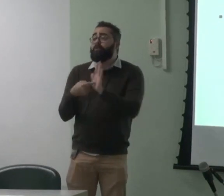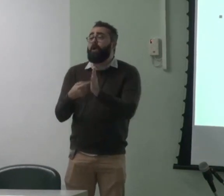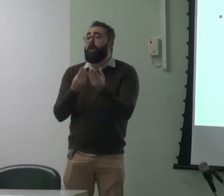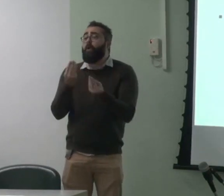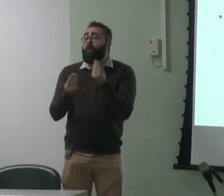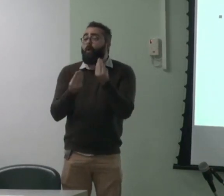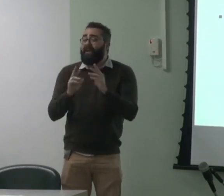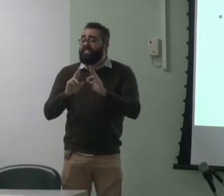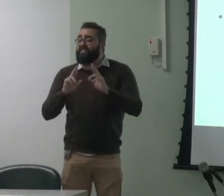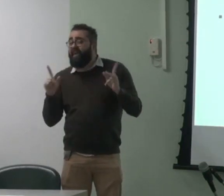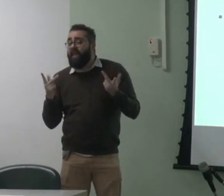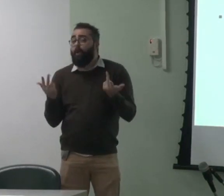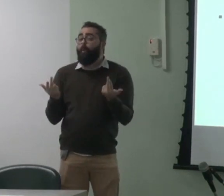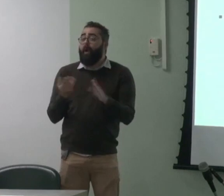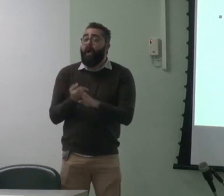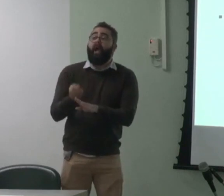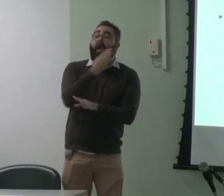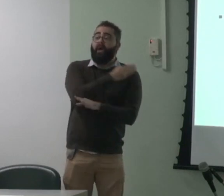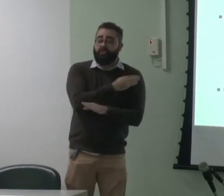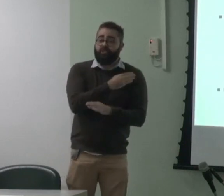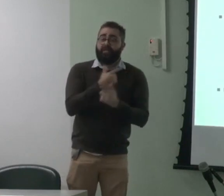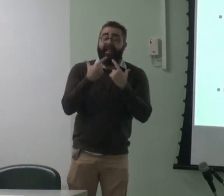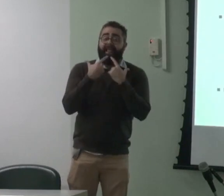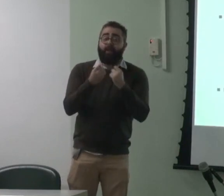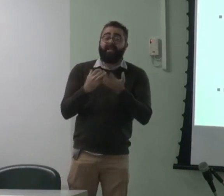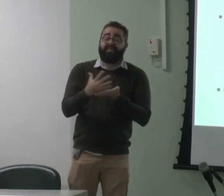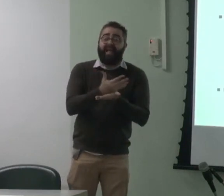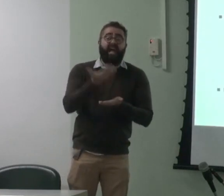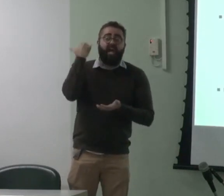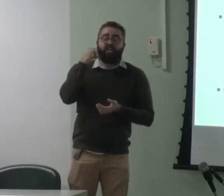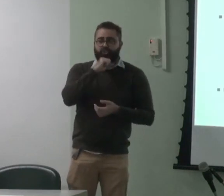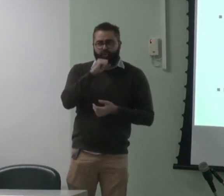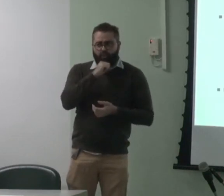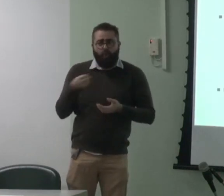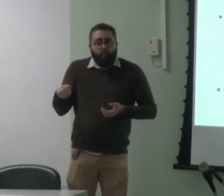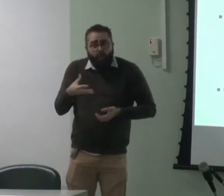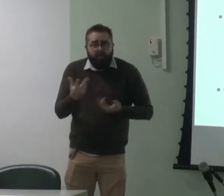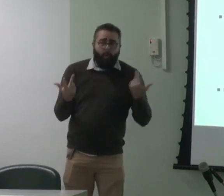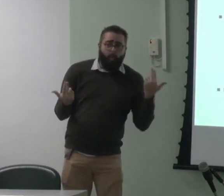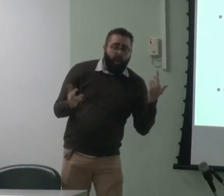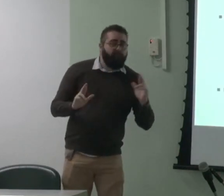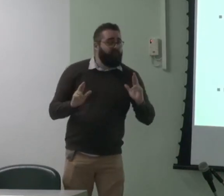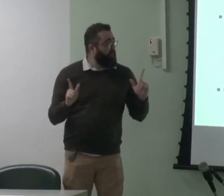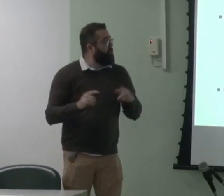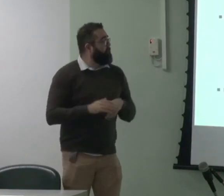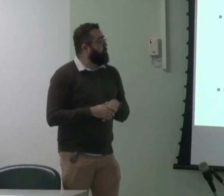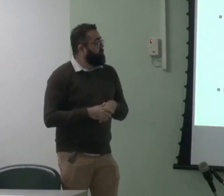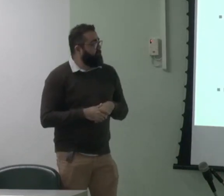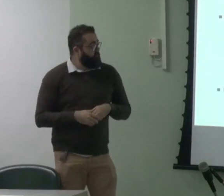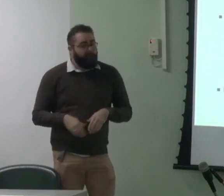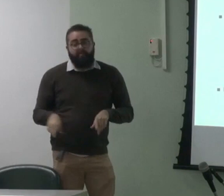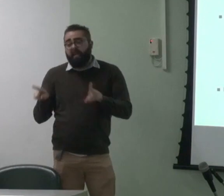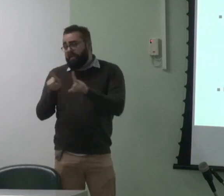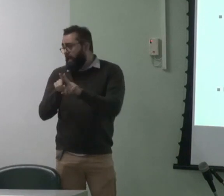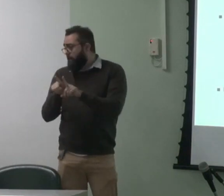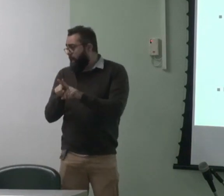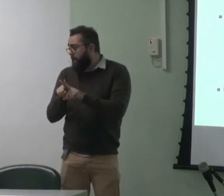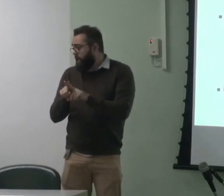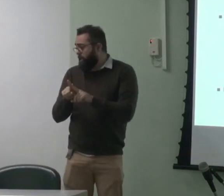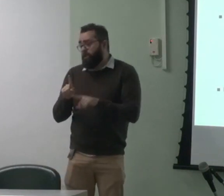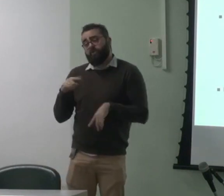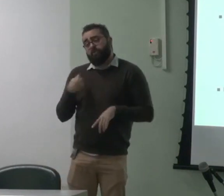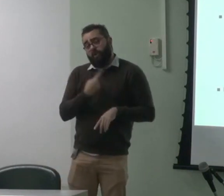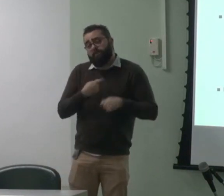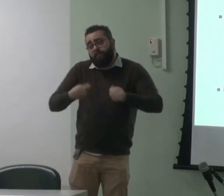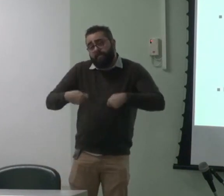previous types of linguistic data. And then I will move on to pose some questions which can be asked